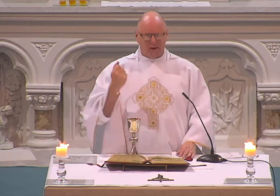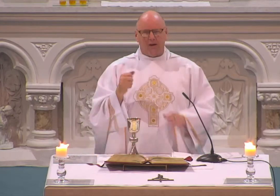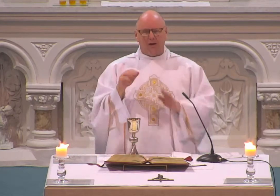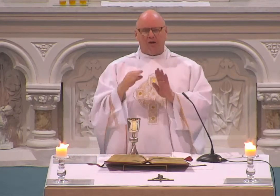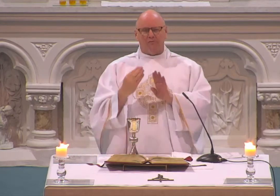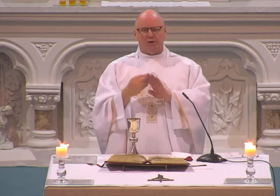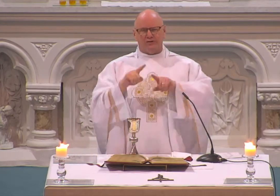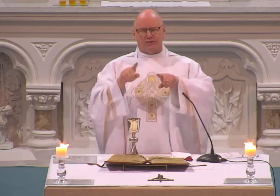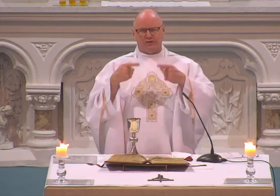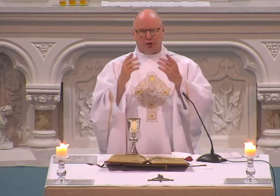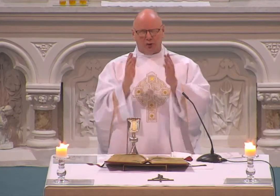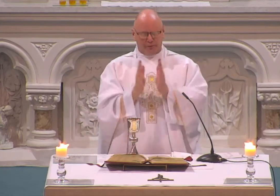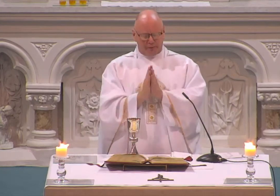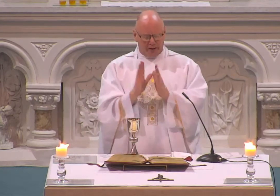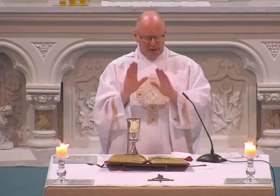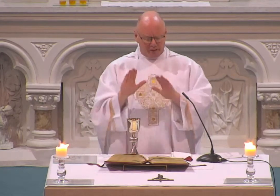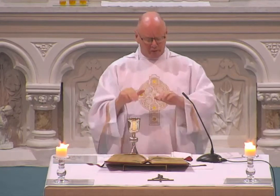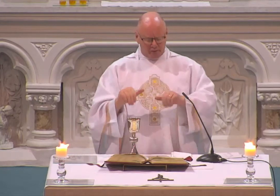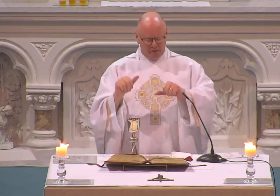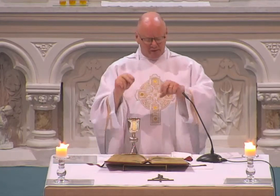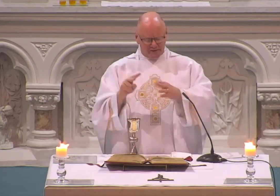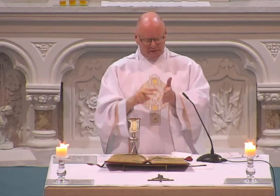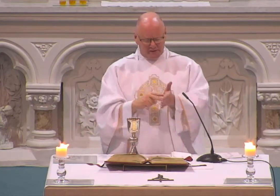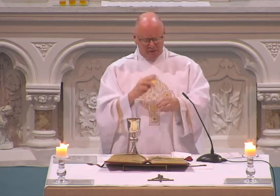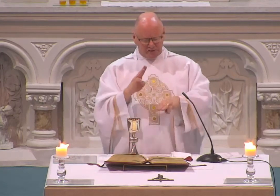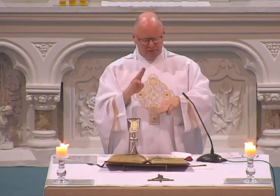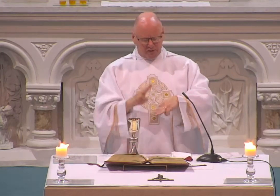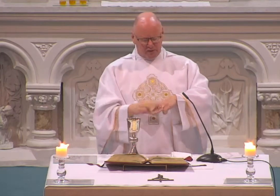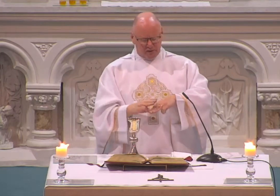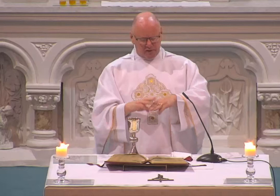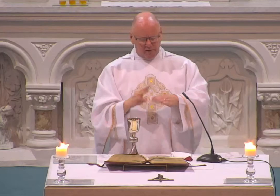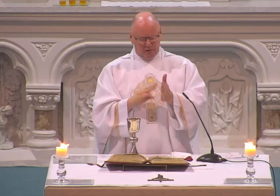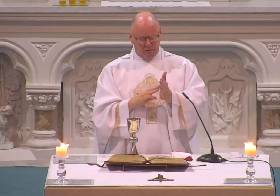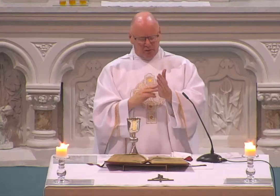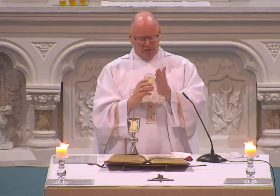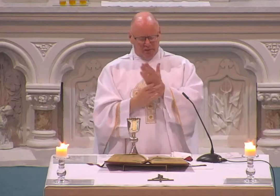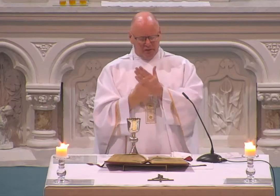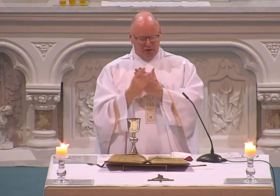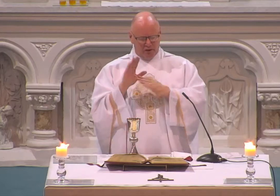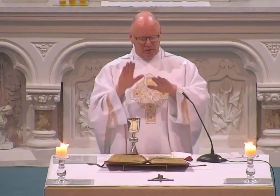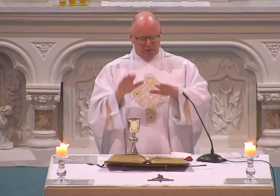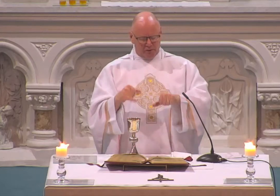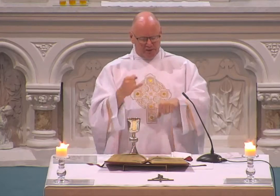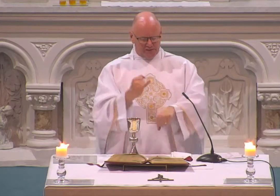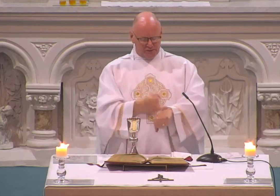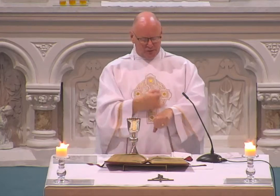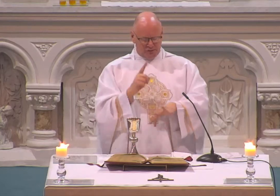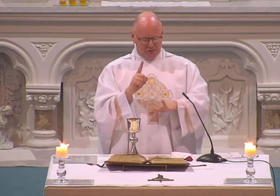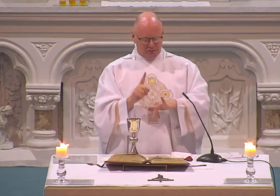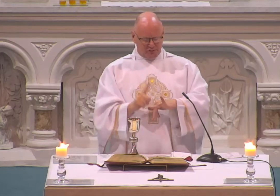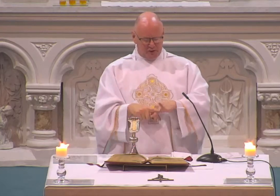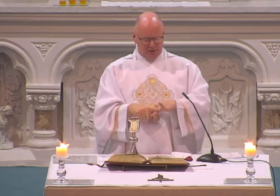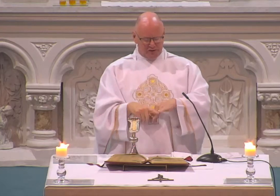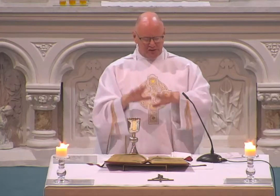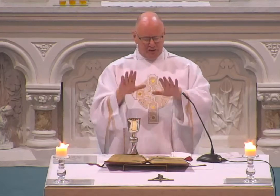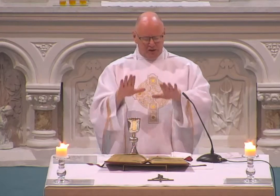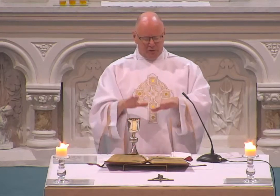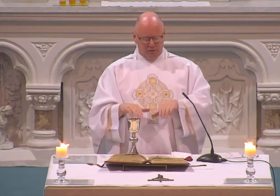Have mercy on us all, we pray, that with the Blessed Virgin Mary, Mother of God, with Blessed Joseph, her spouse, with the